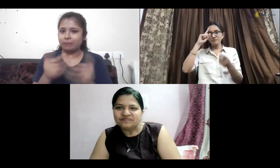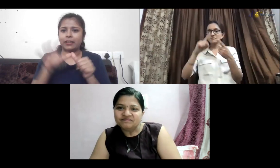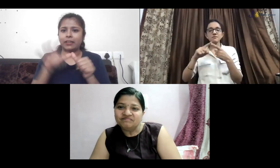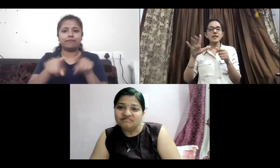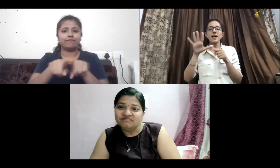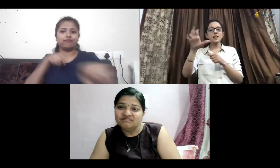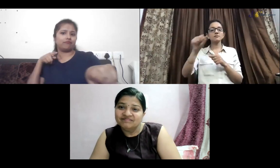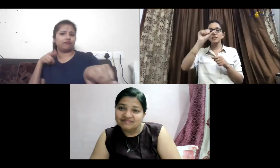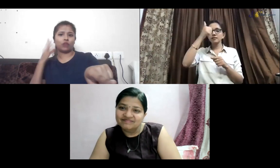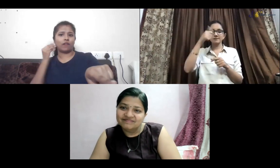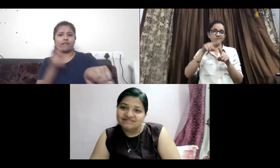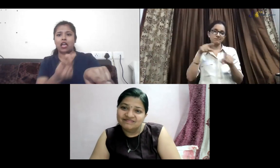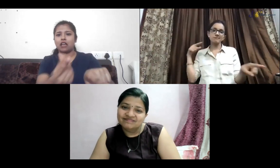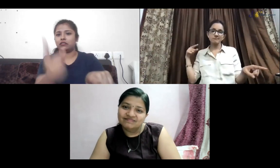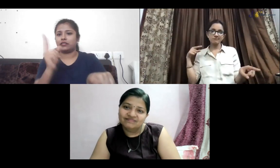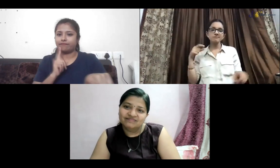your point?